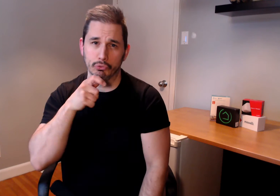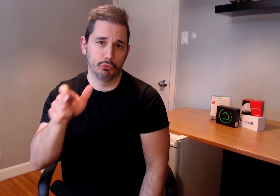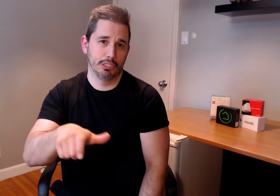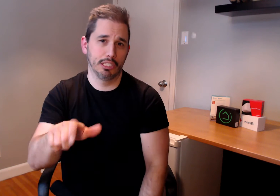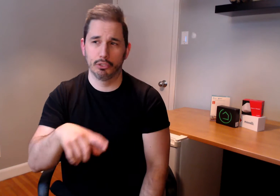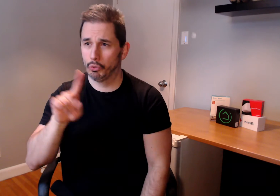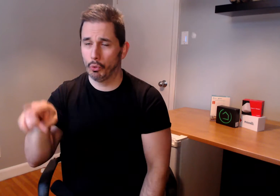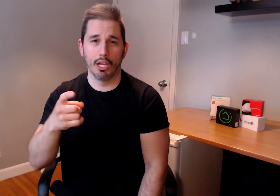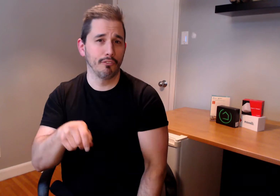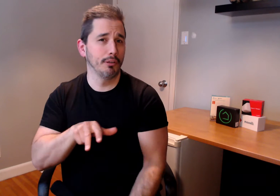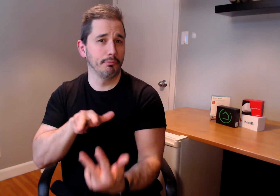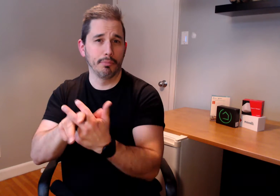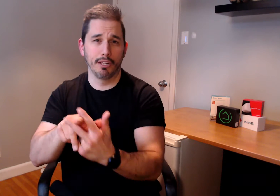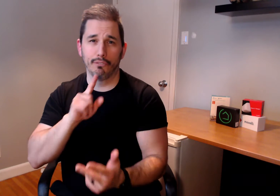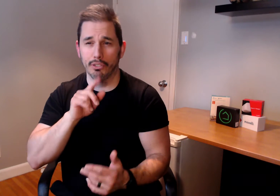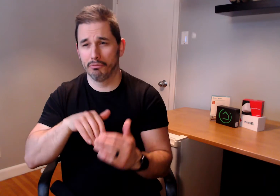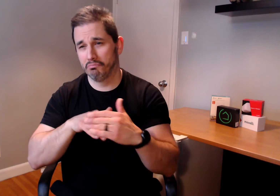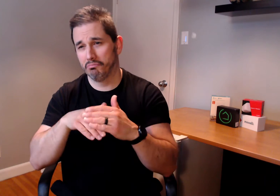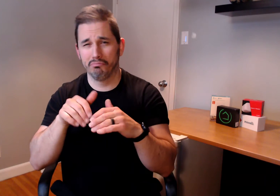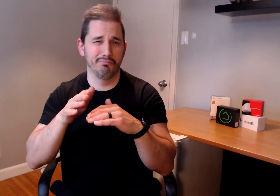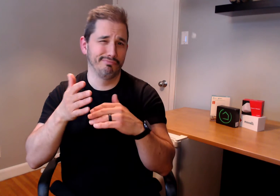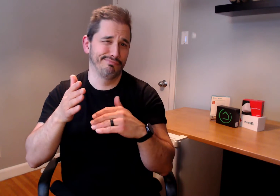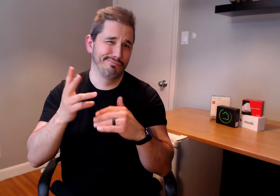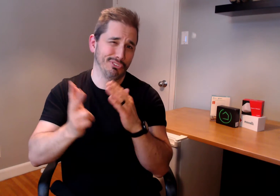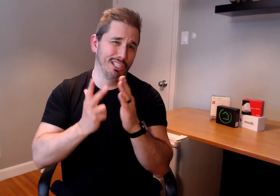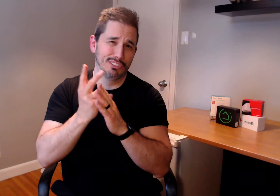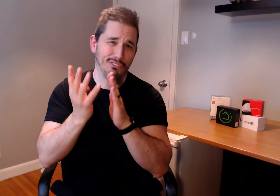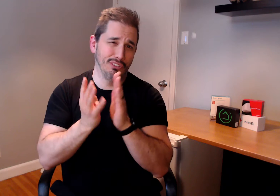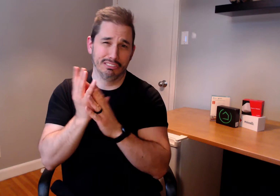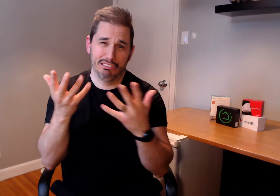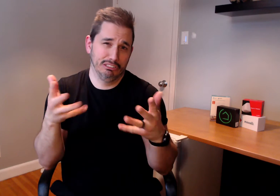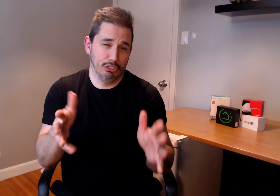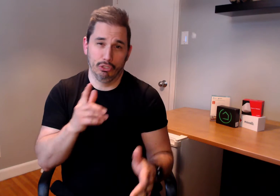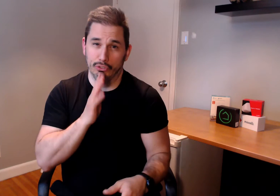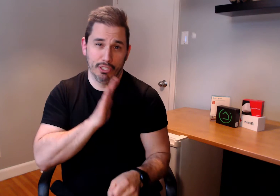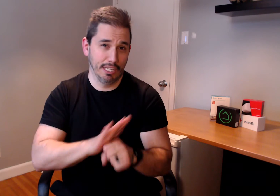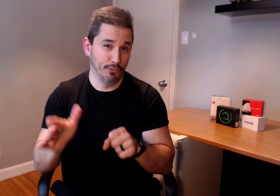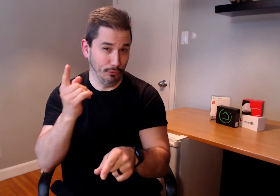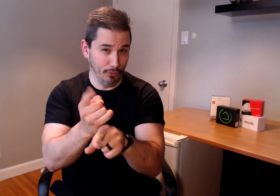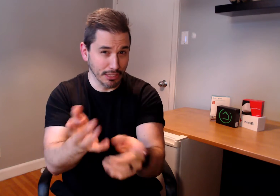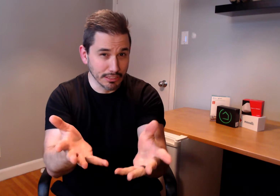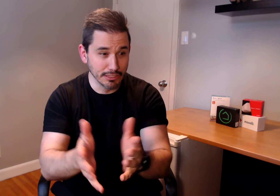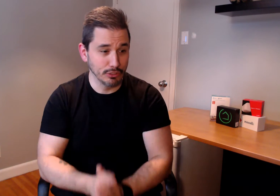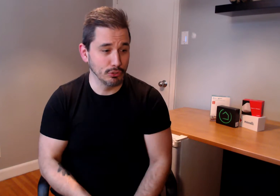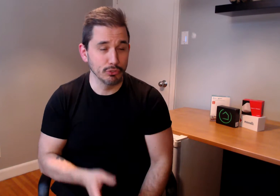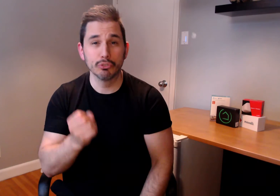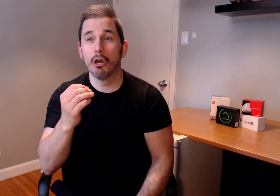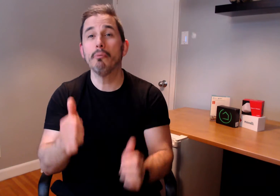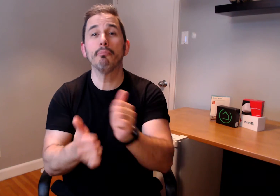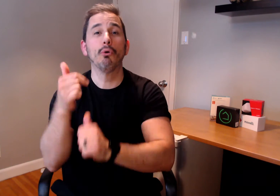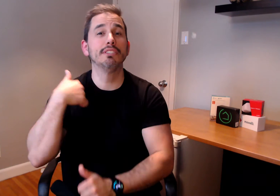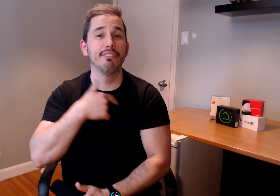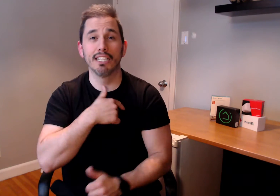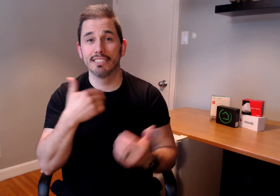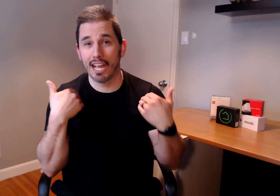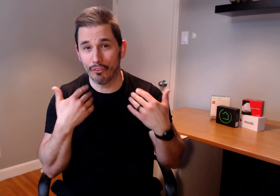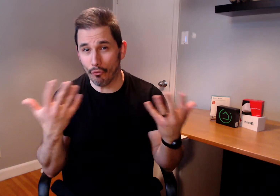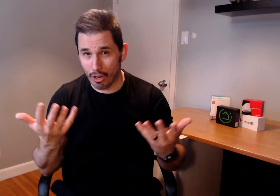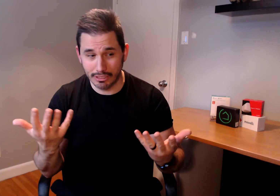When we have it plugged in, there isn't power going to it, the whole time while it's plugged in, only for a few hours. So